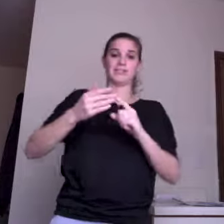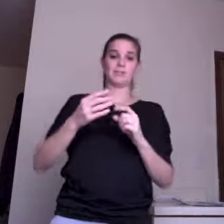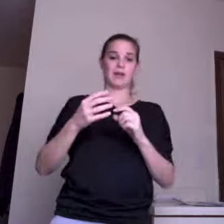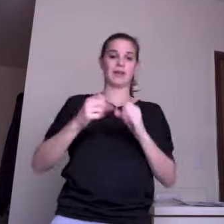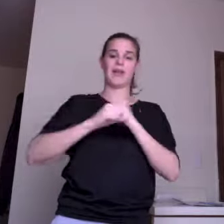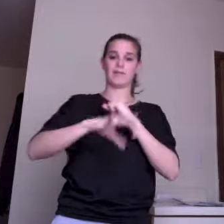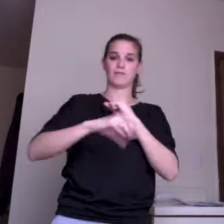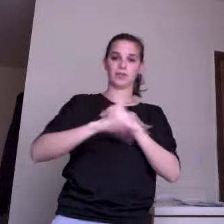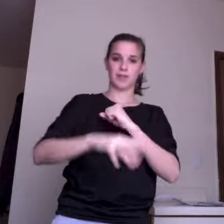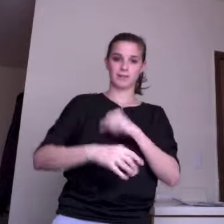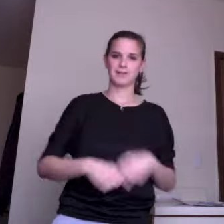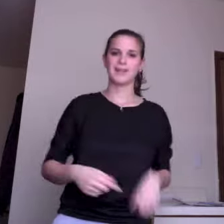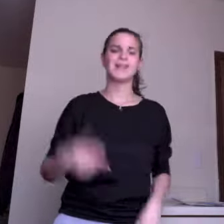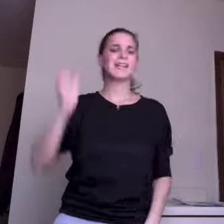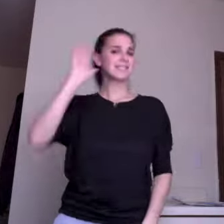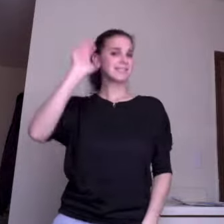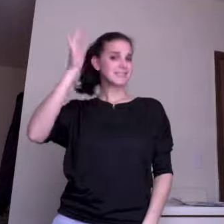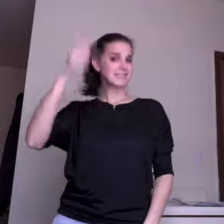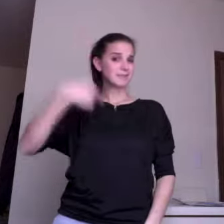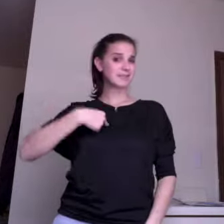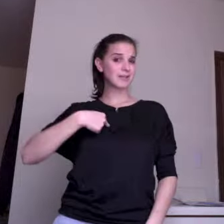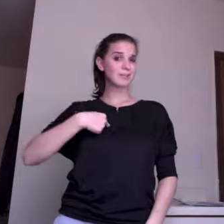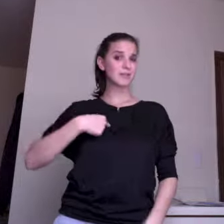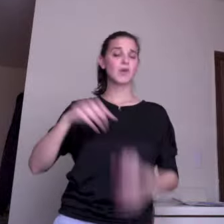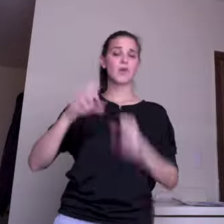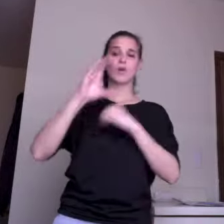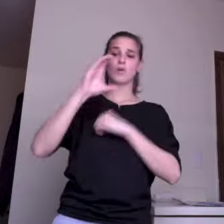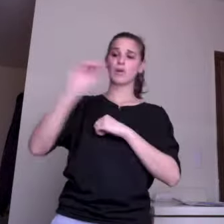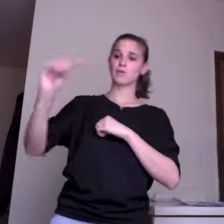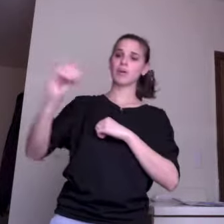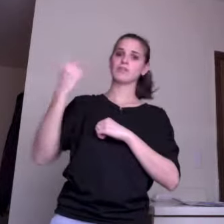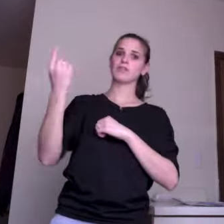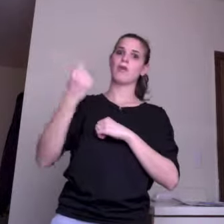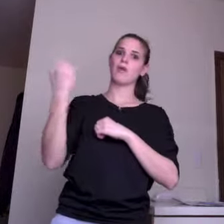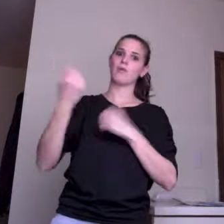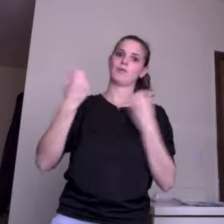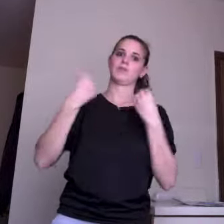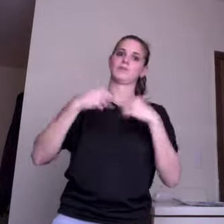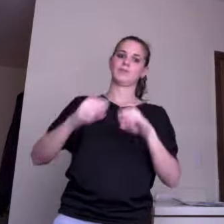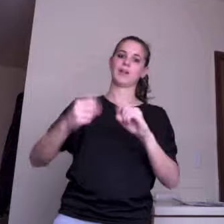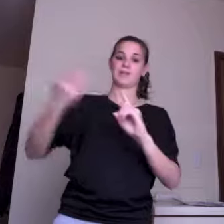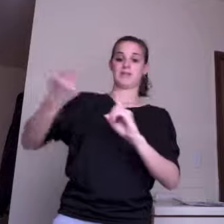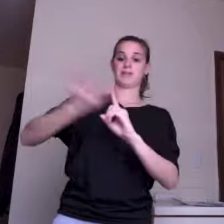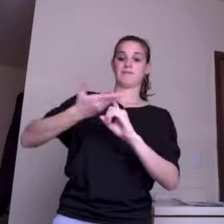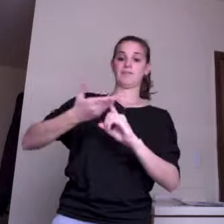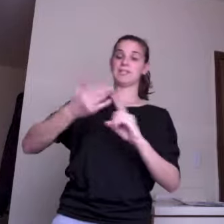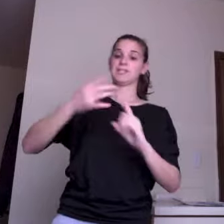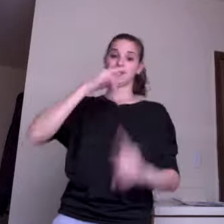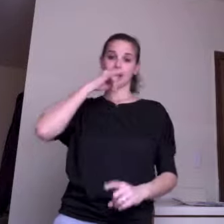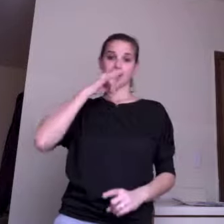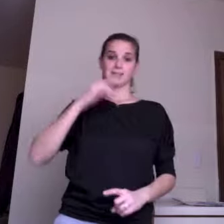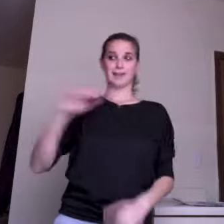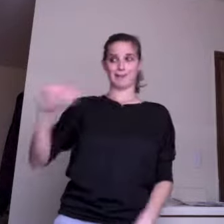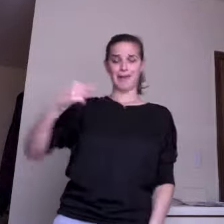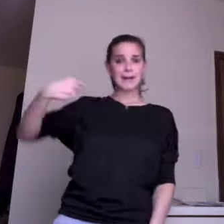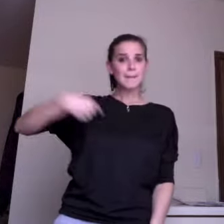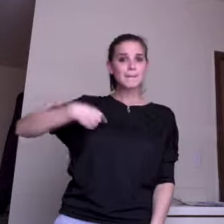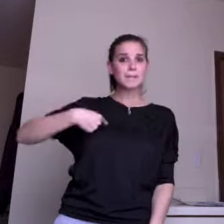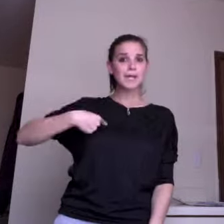me like corporations are always trying to get kids, like me, to get their parents to buy stuff that really isn't good for us or the planet.